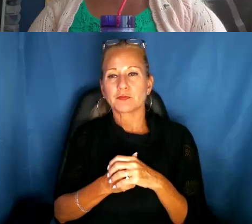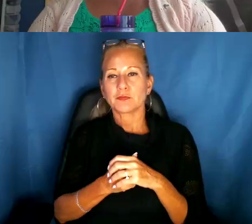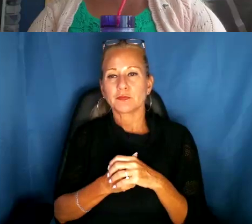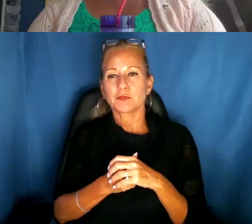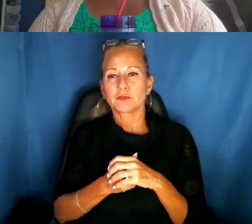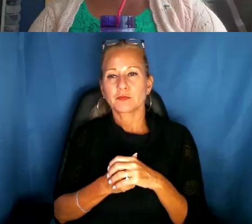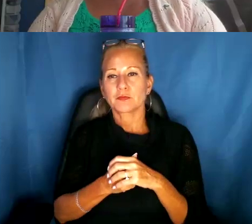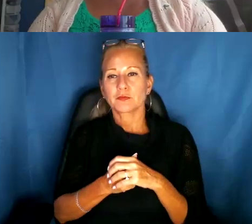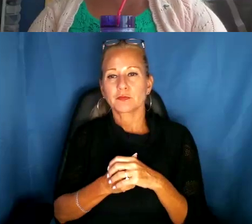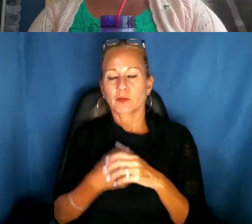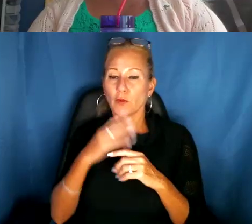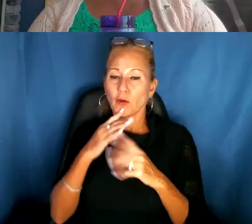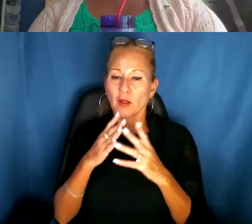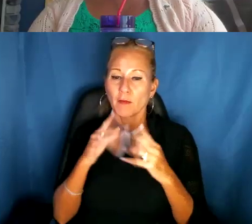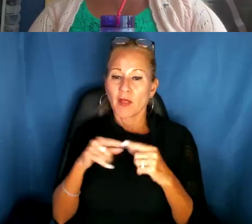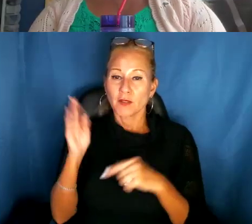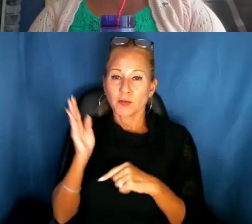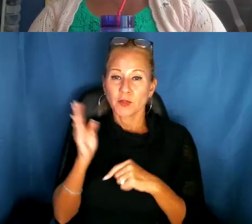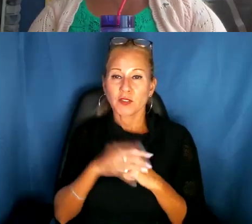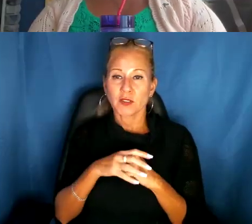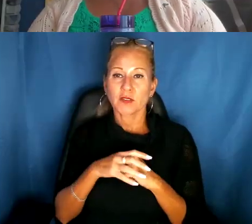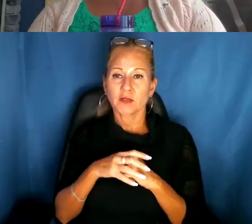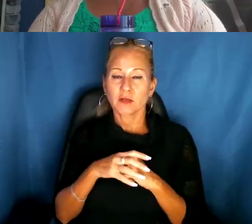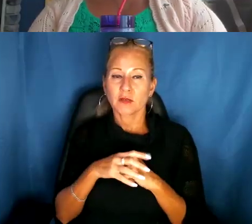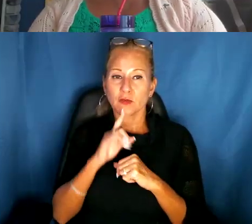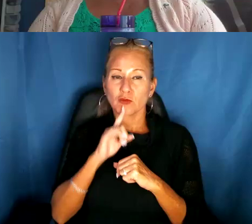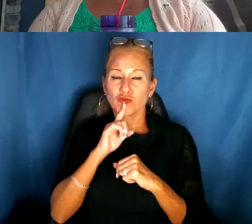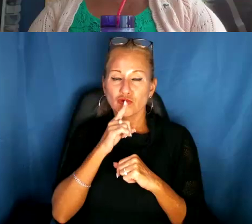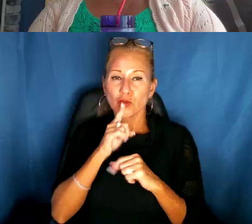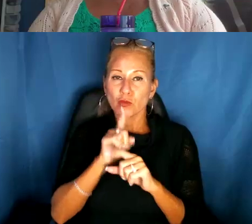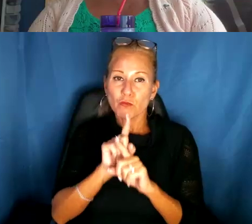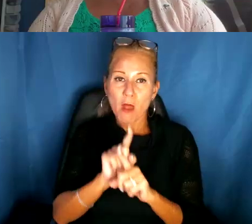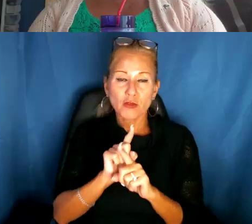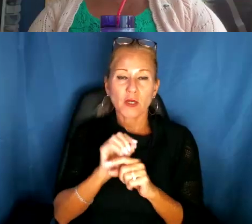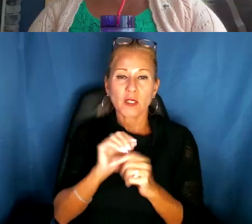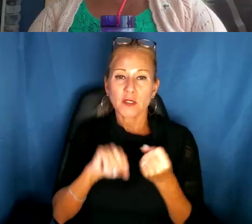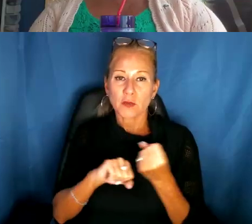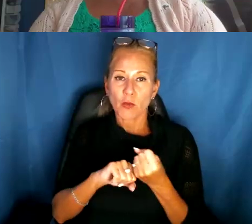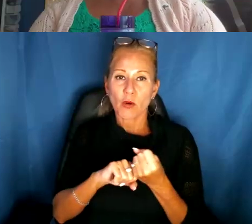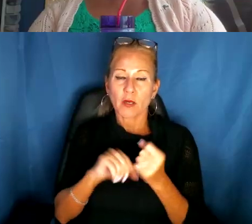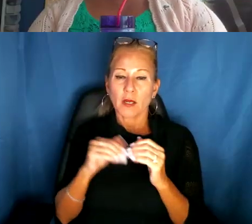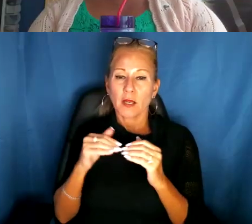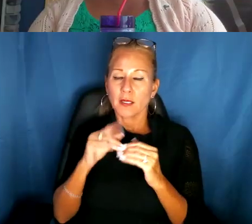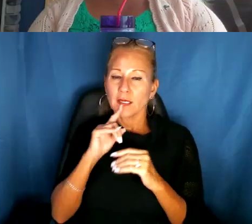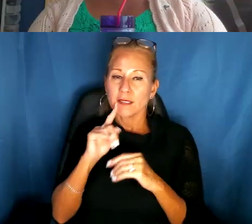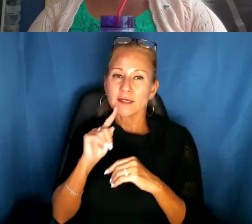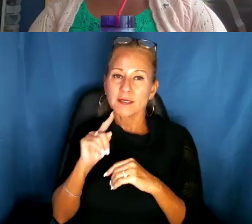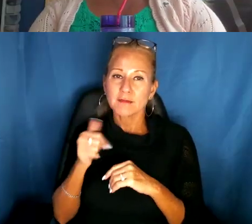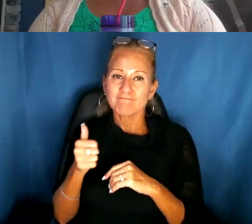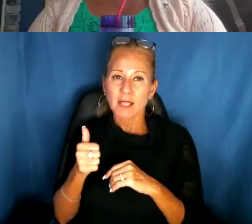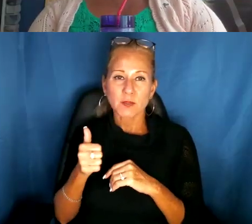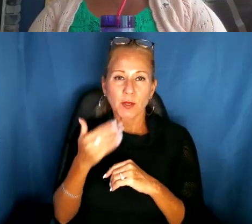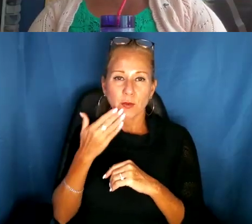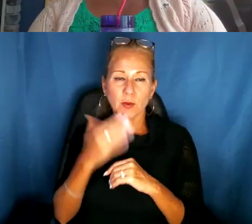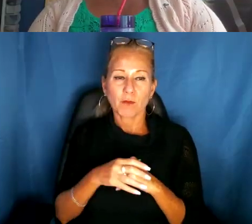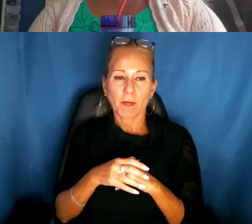as we've talked about quite a bit in this presentation, peer mentoring and peer support is the way to go. And